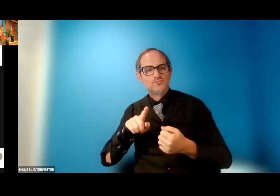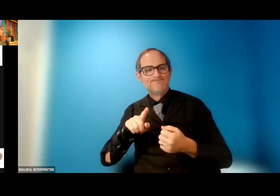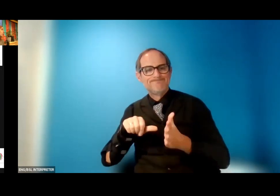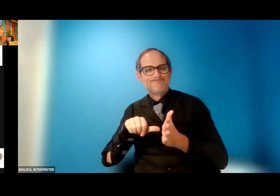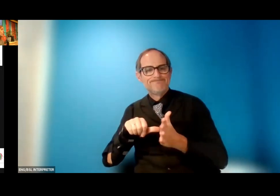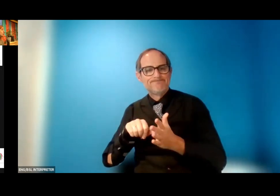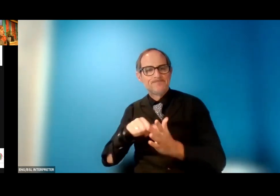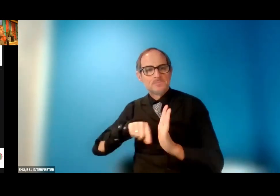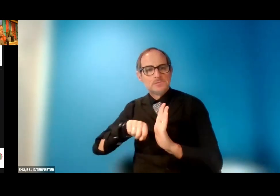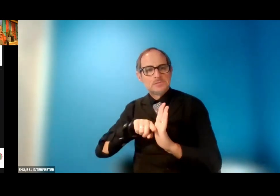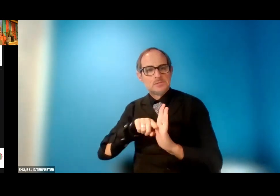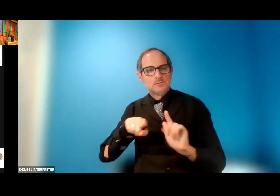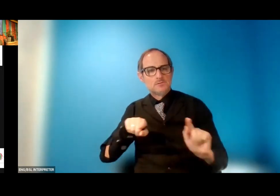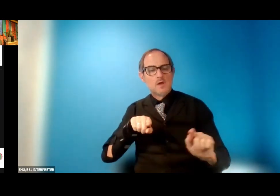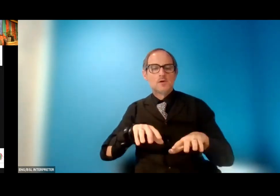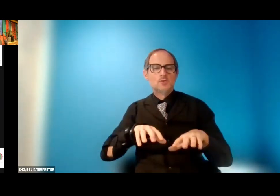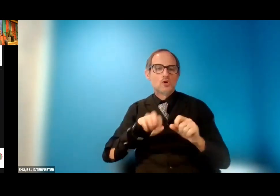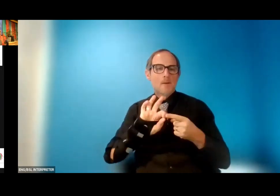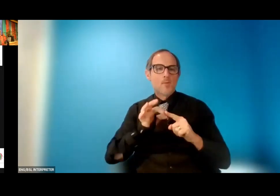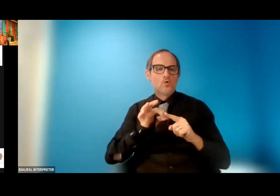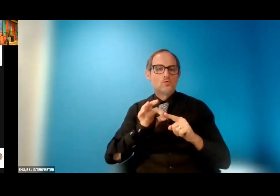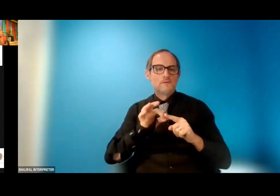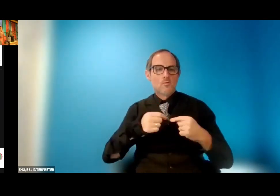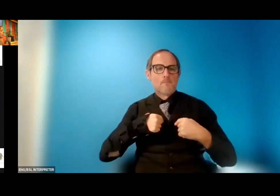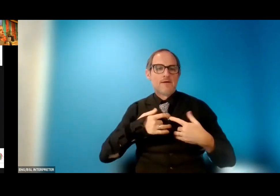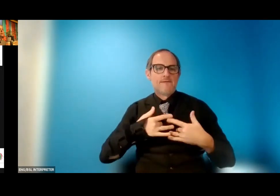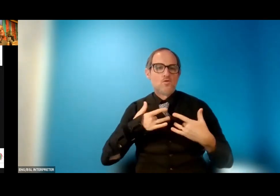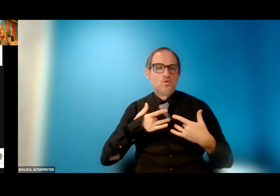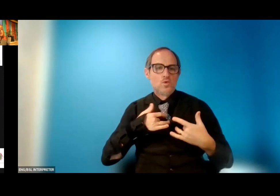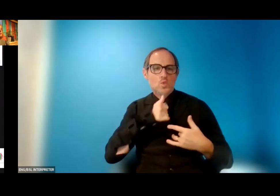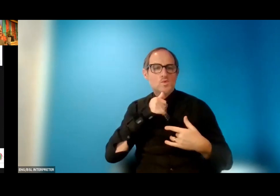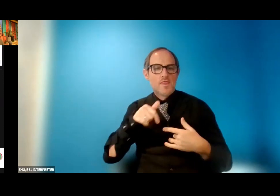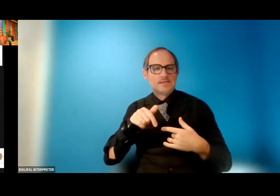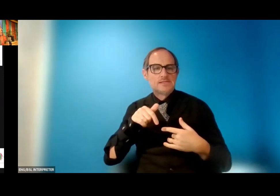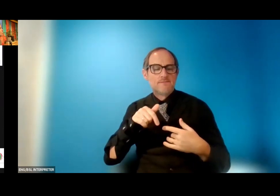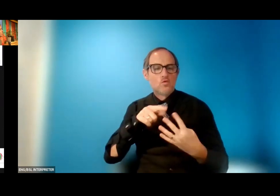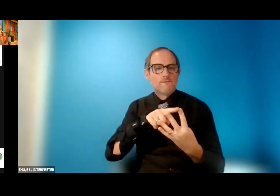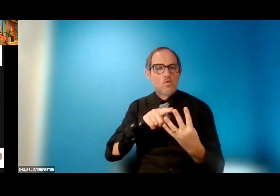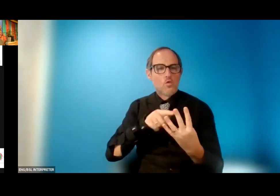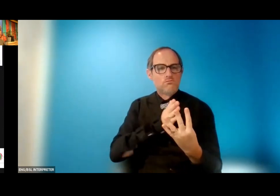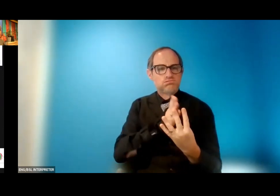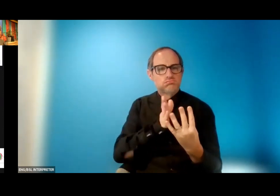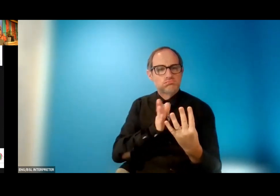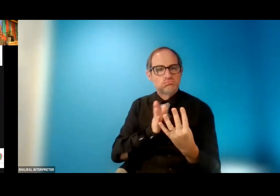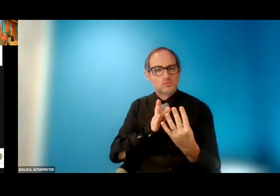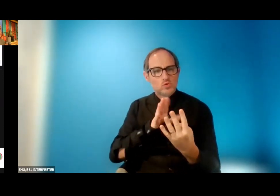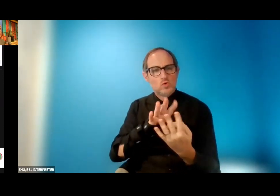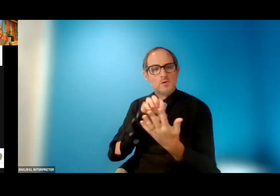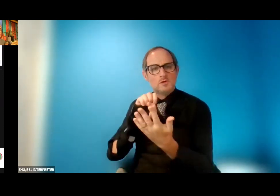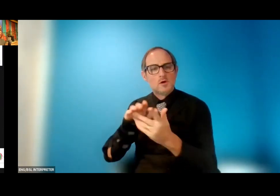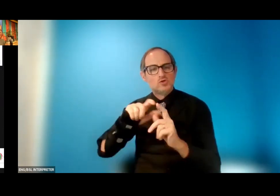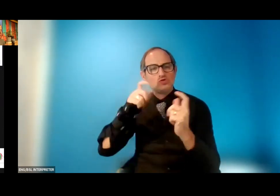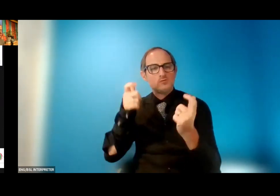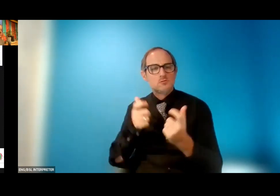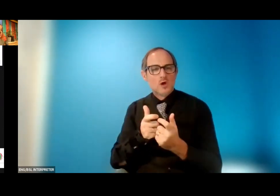of initiatives and ways of using this, both in local government as well as in various different types